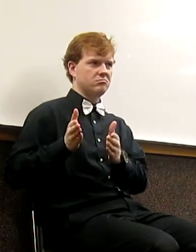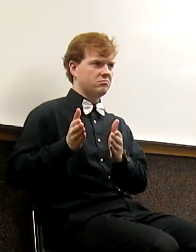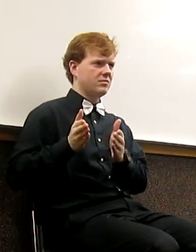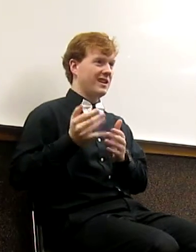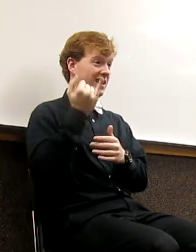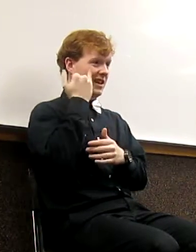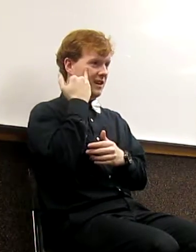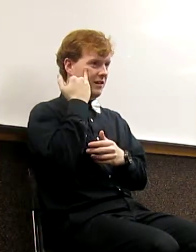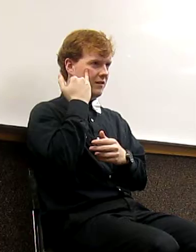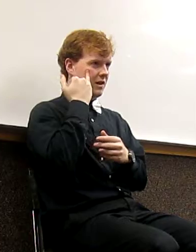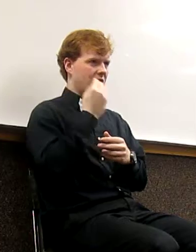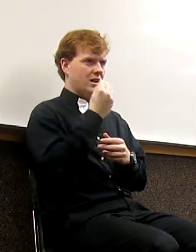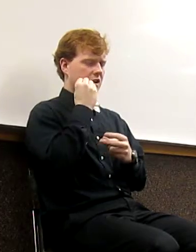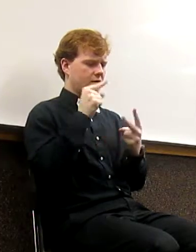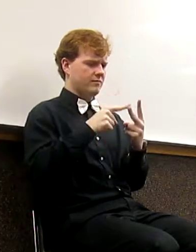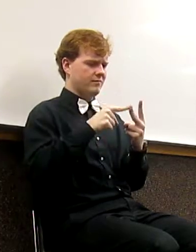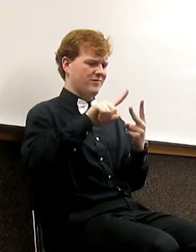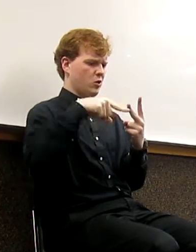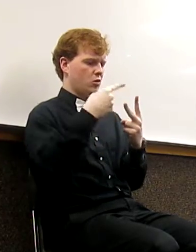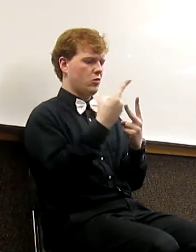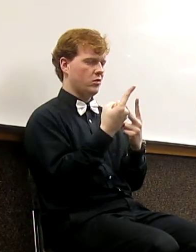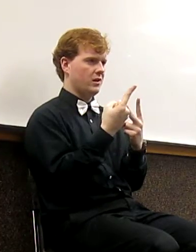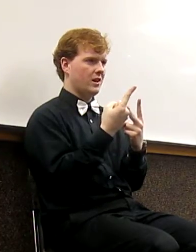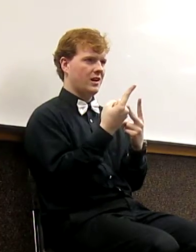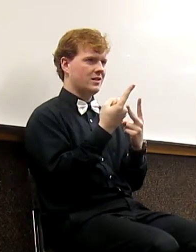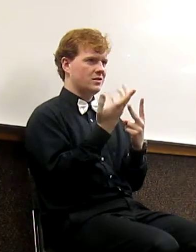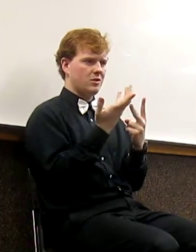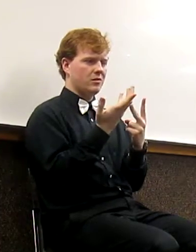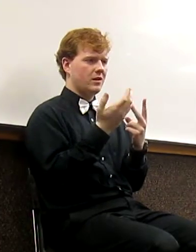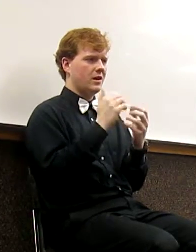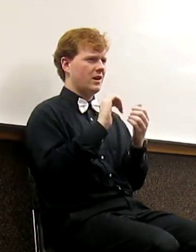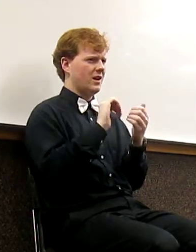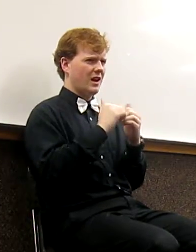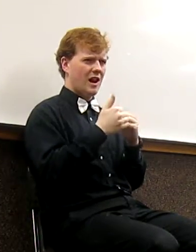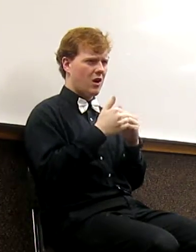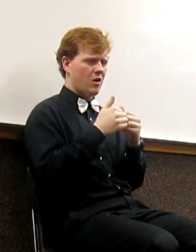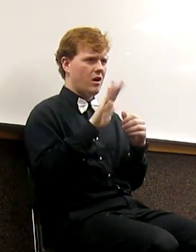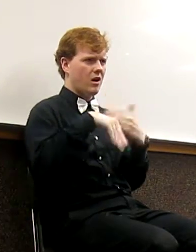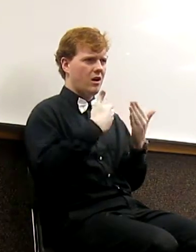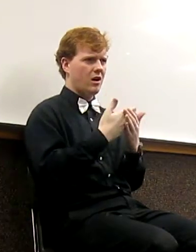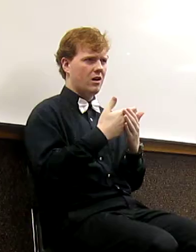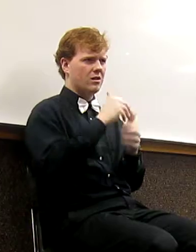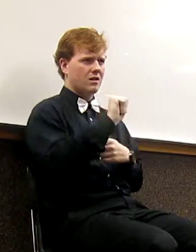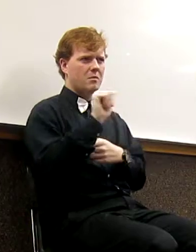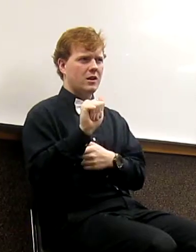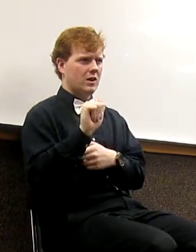how do their bodies? that's a good question. So let's back up a little bit. What's a vegetarian? Hold on, listen